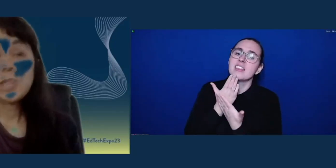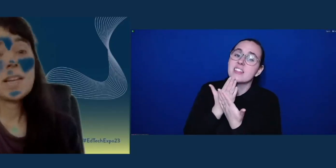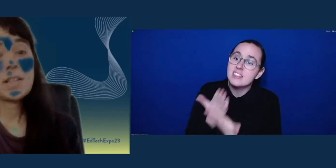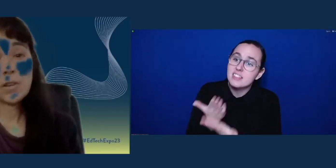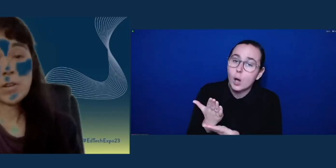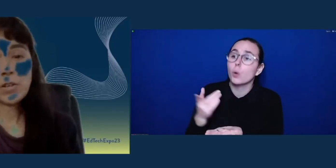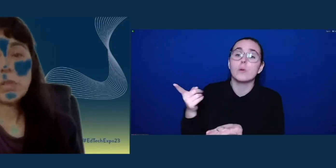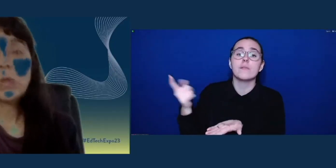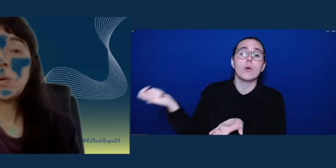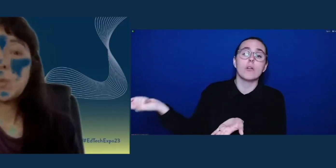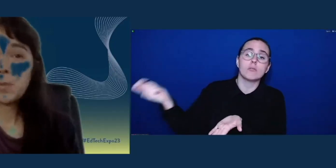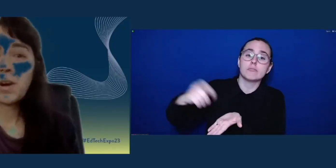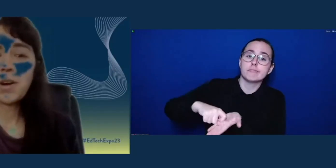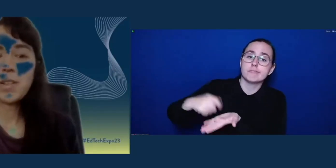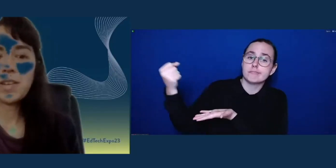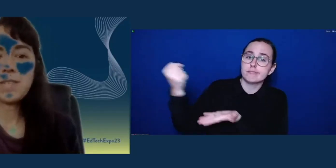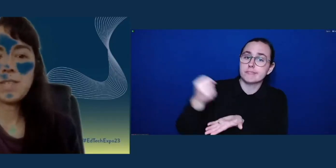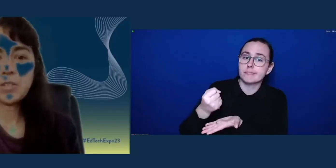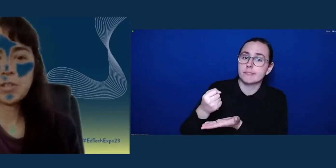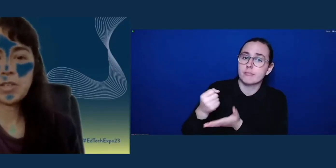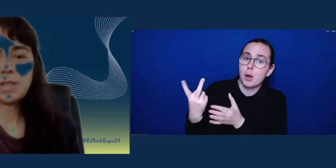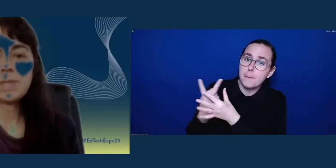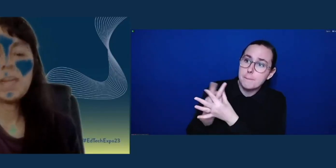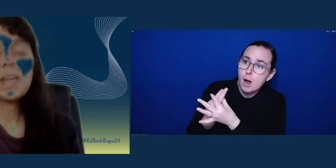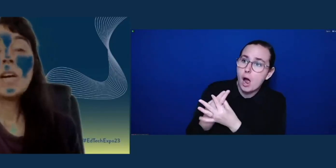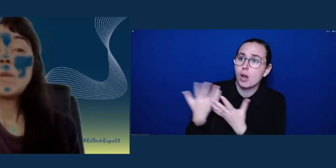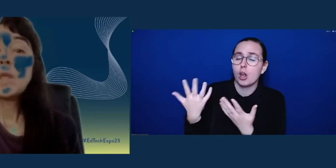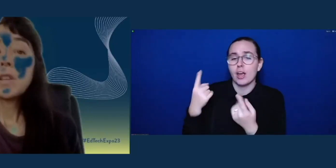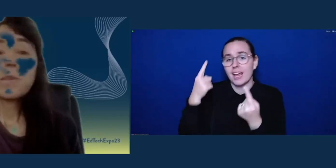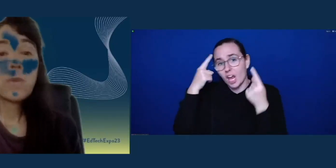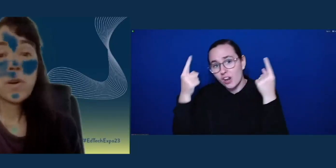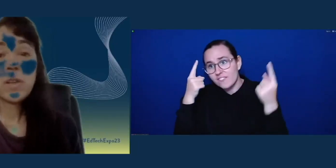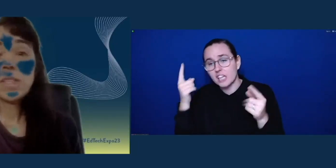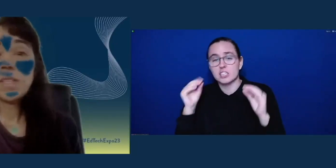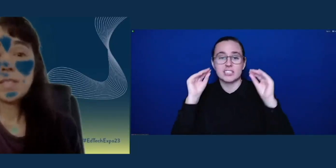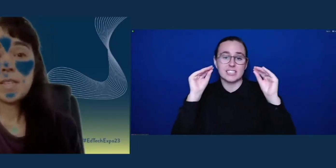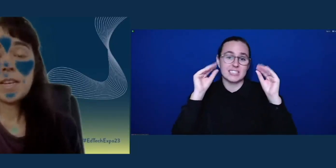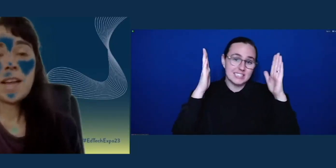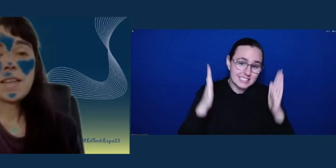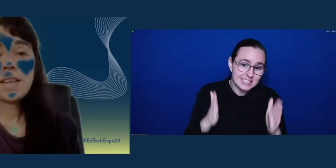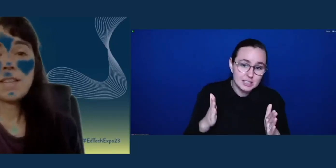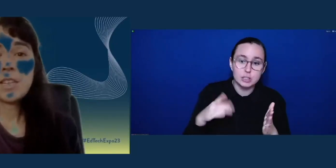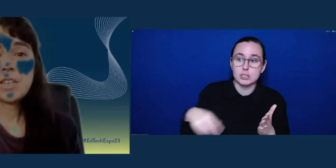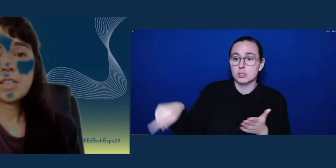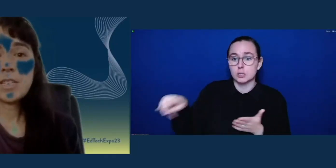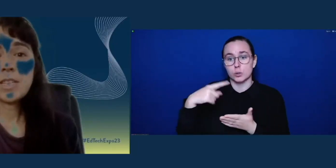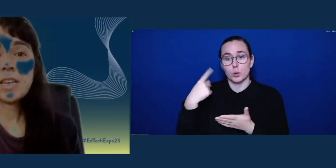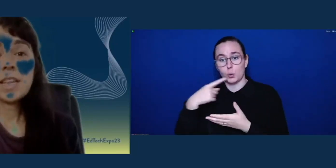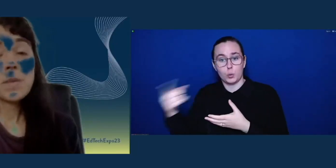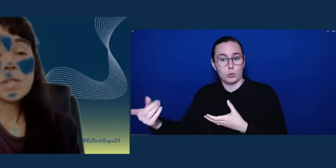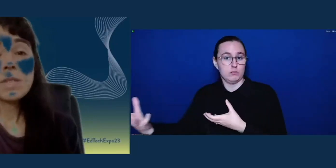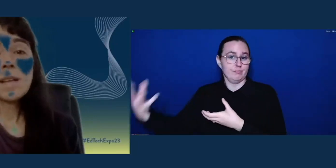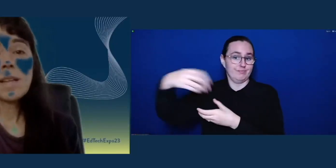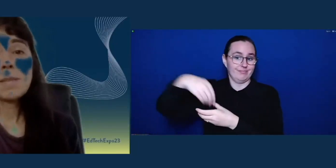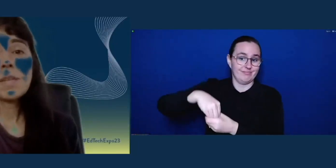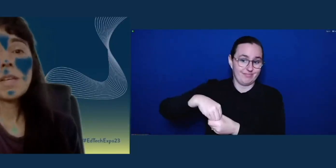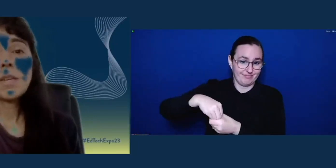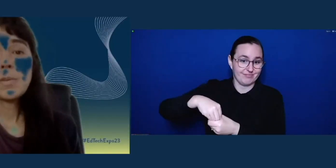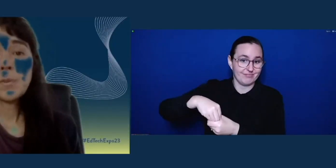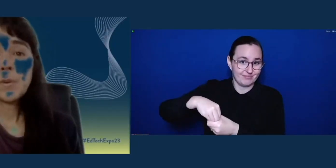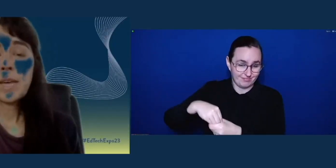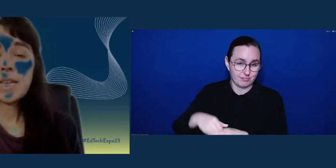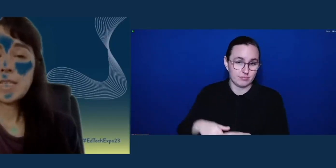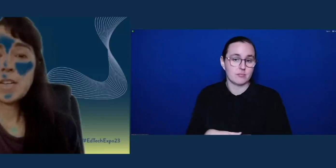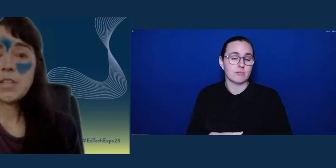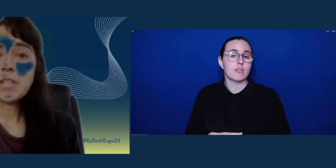teachers, and learners who were part of this journey. We look forward to seeing how the innovations that were developed